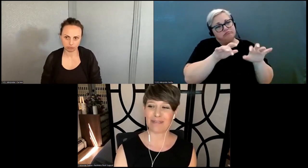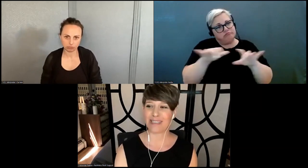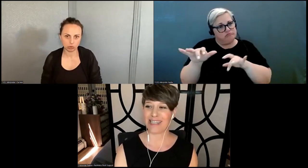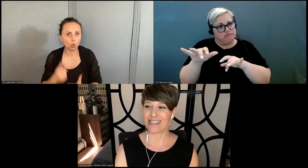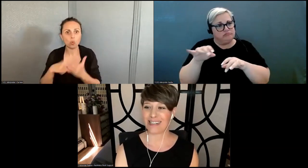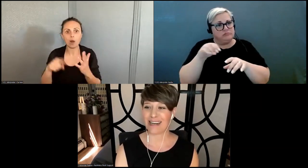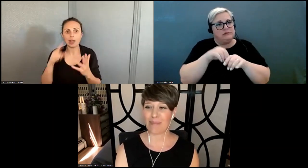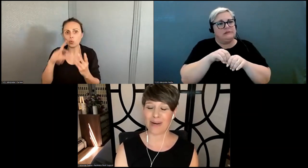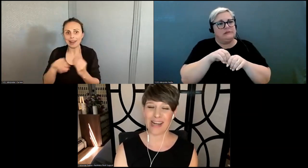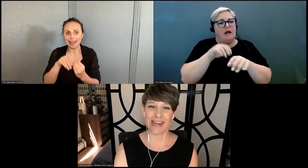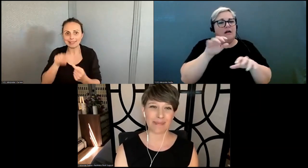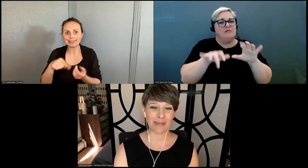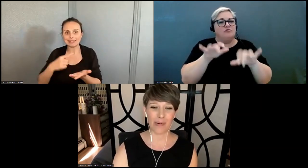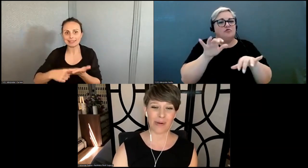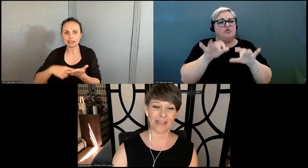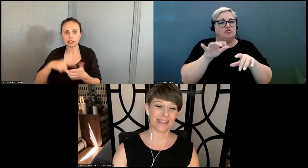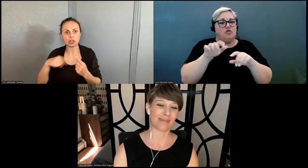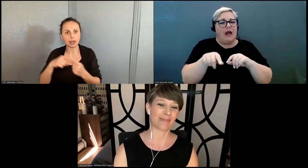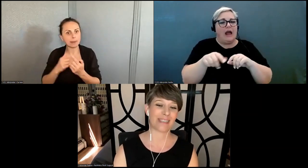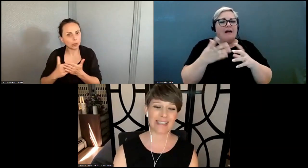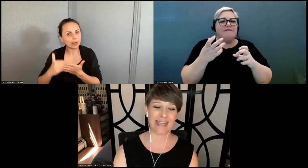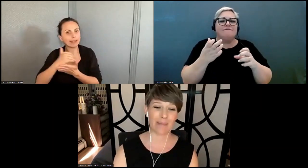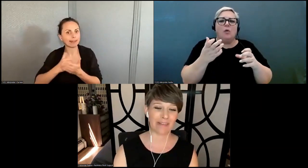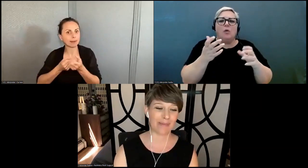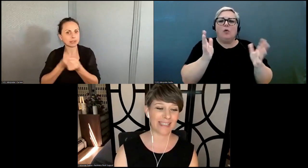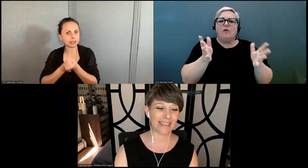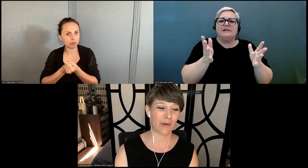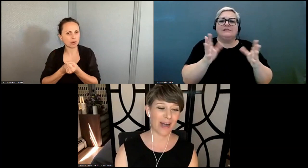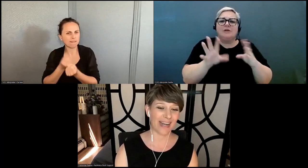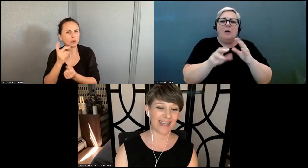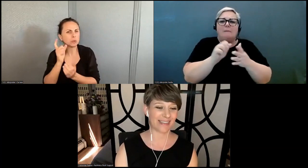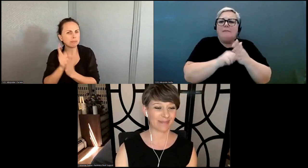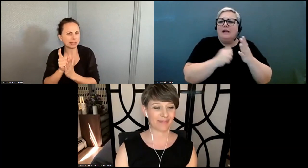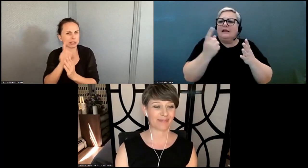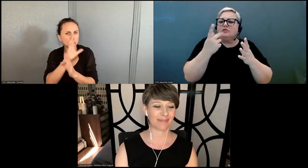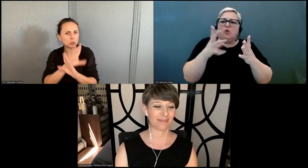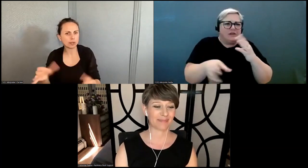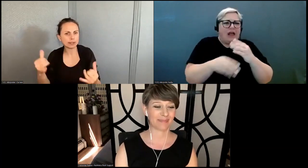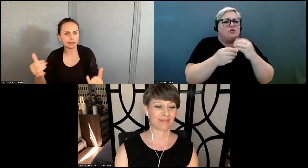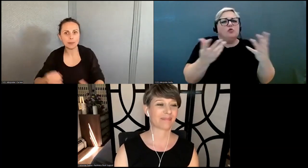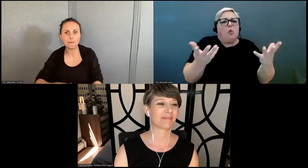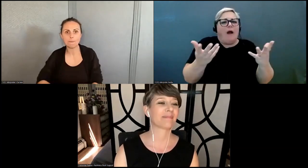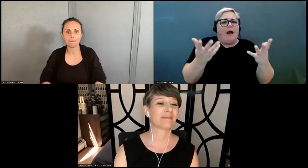this conversation about income supports? Just a couple of minutes of quiet.